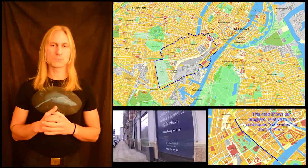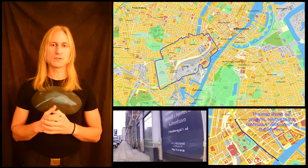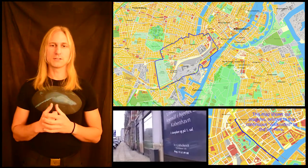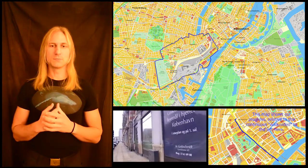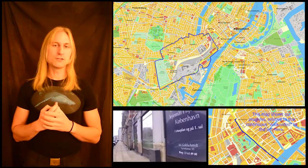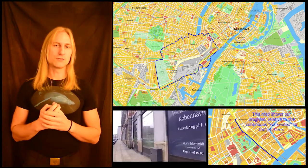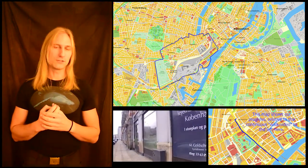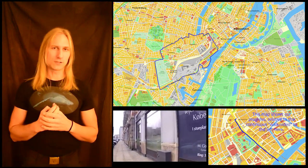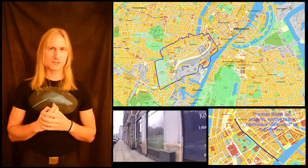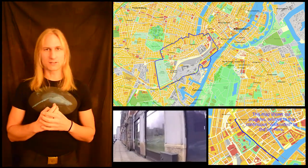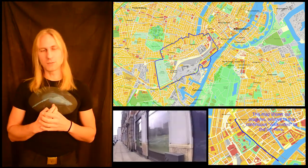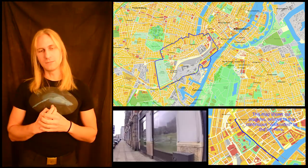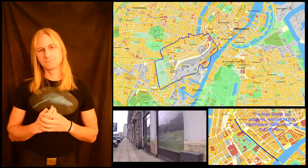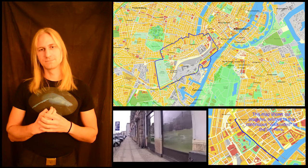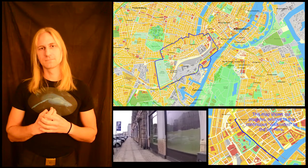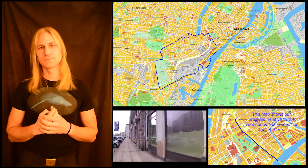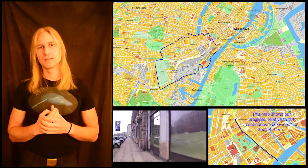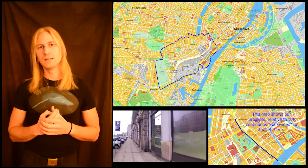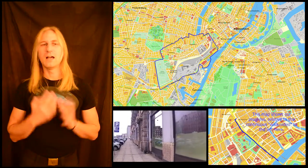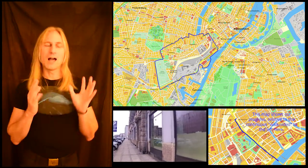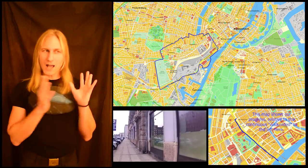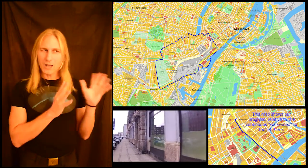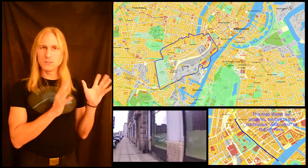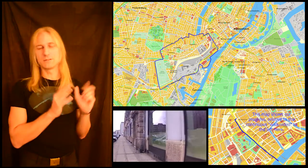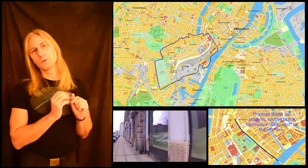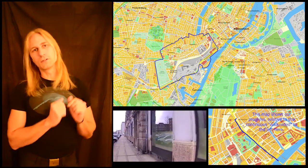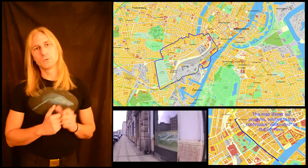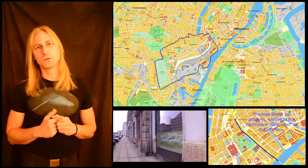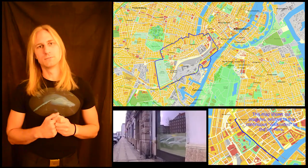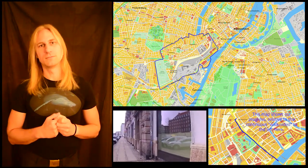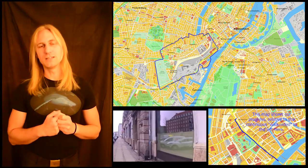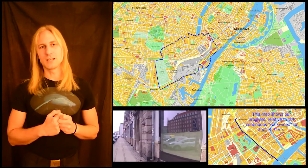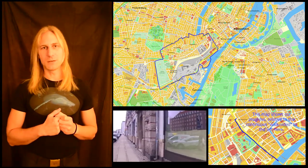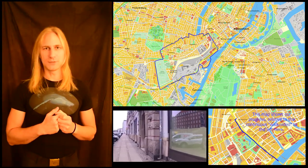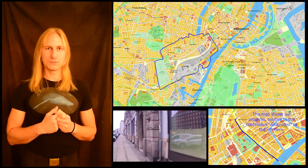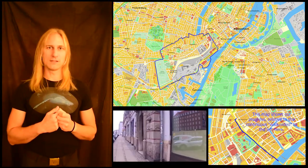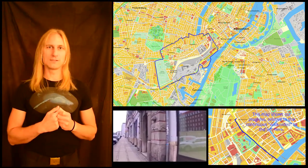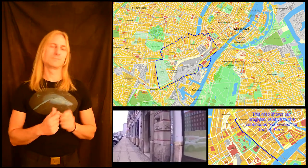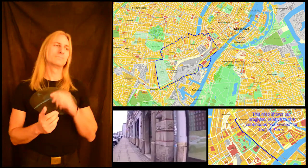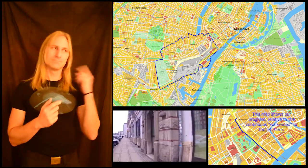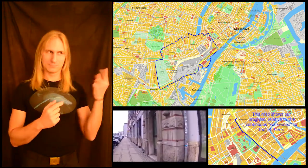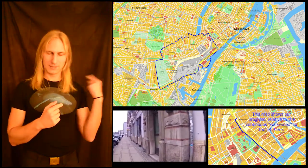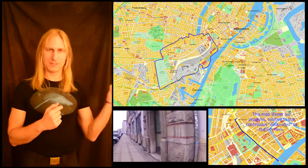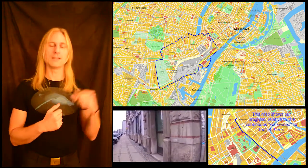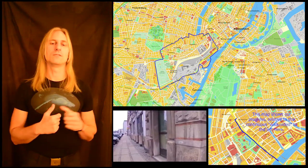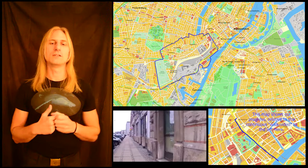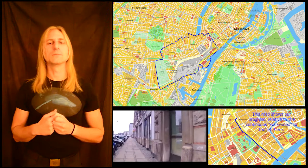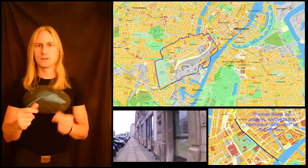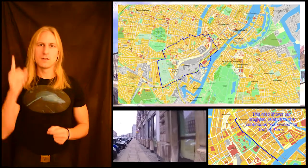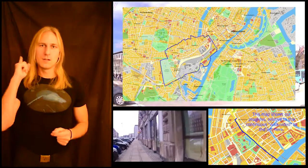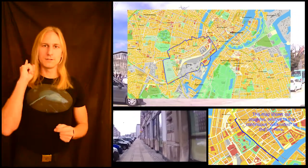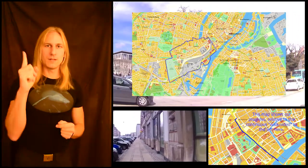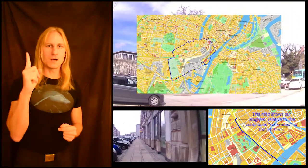the corresponding bridge districts as well. I will go into more detail about those things in a later